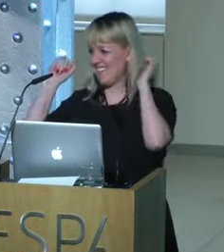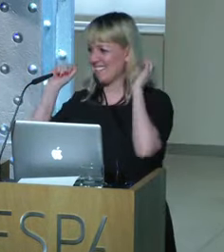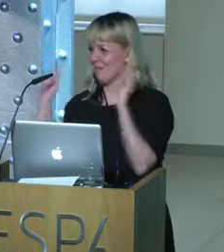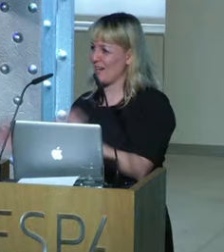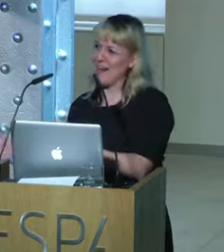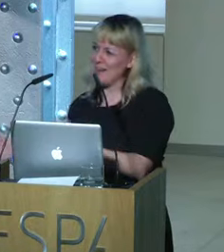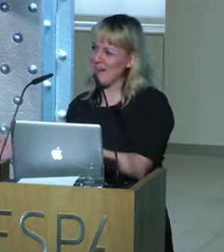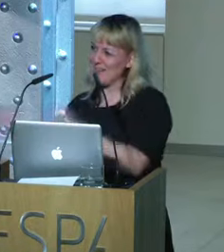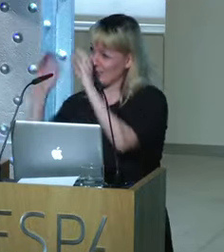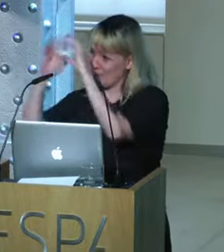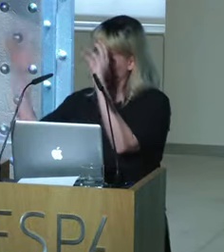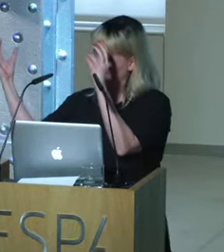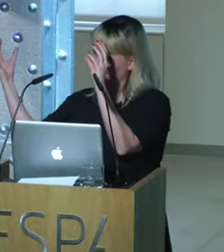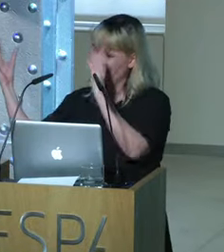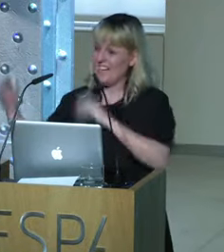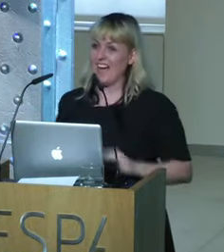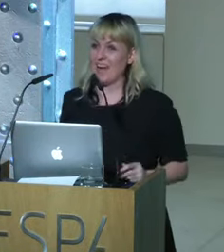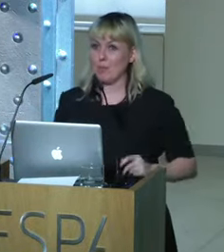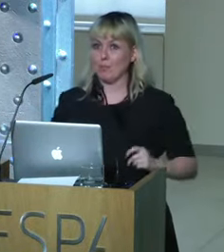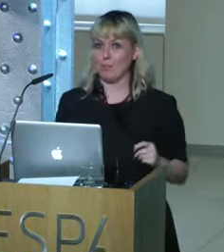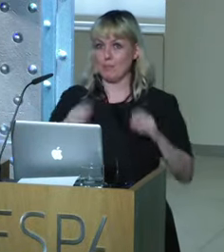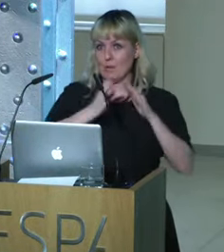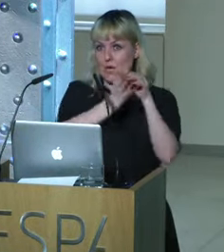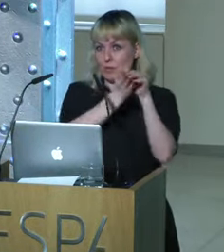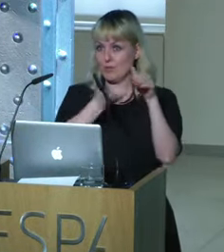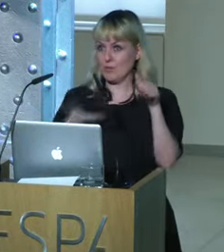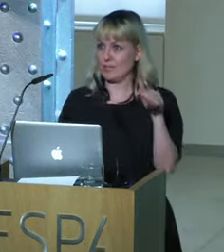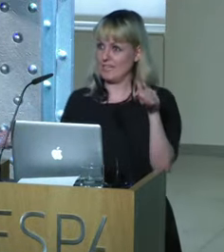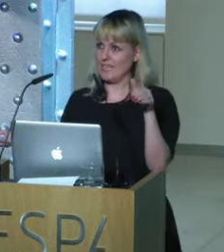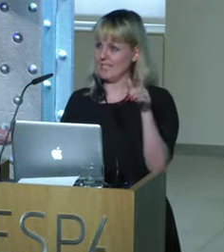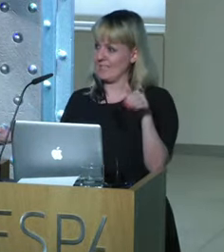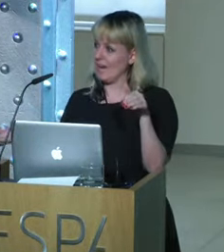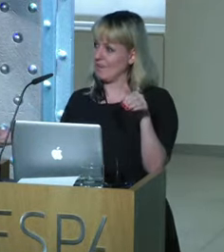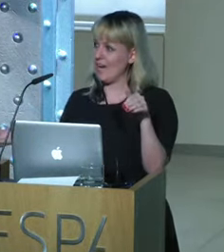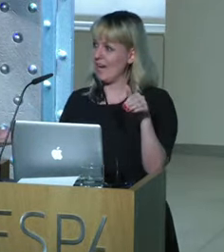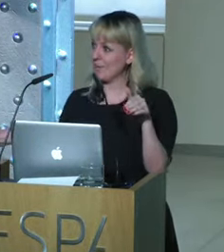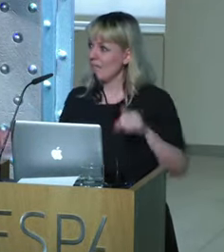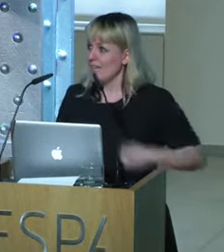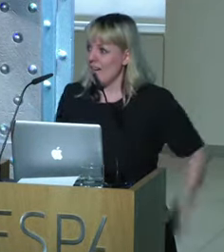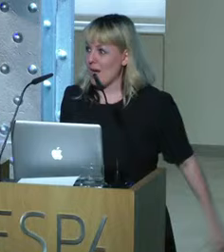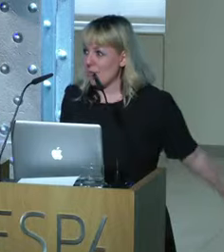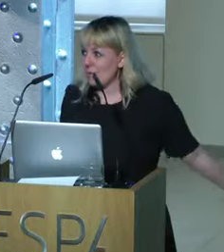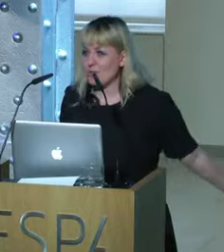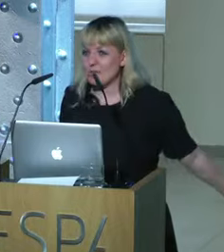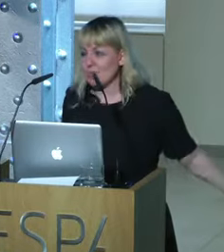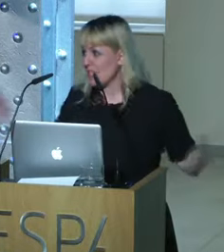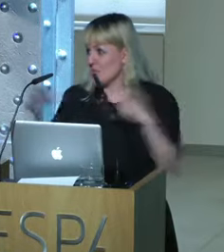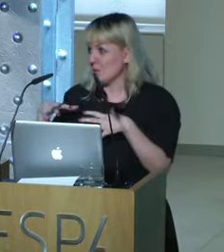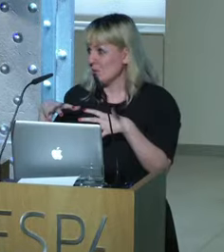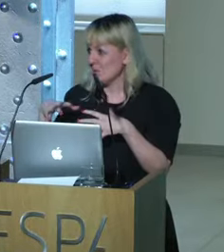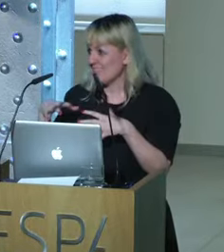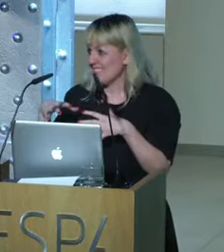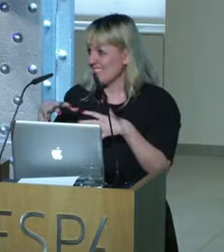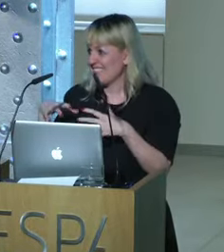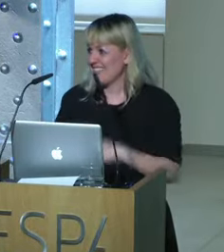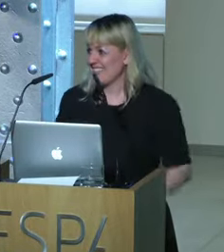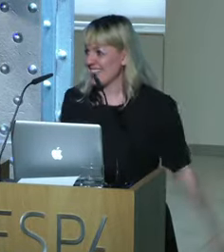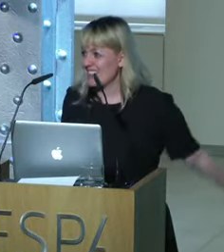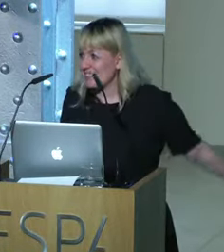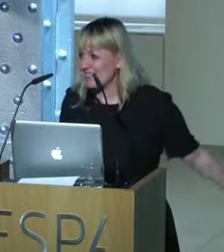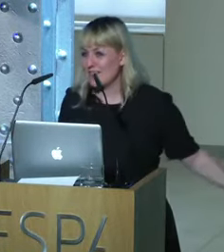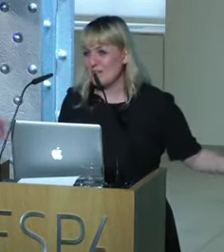actually has some time, and that's great. But I also want to see at the same time people that are breaking the rules,